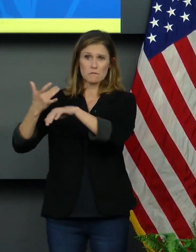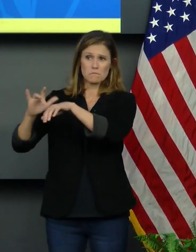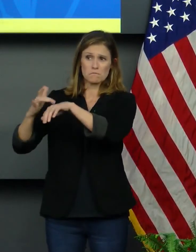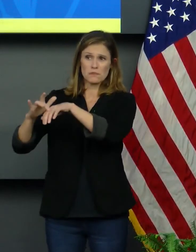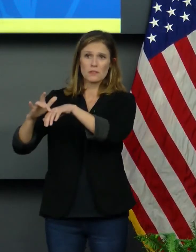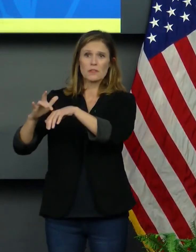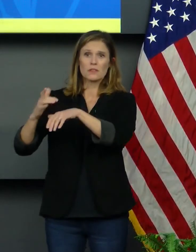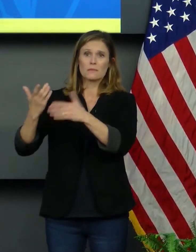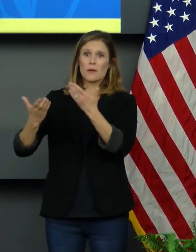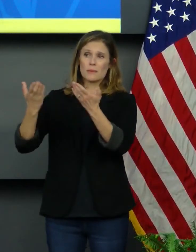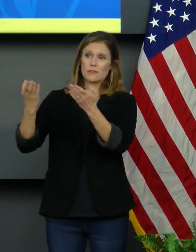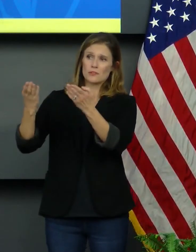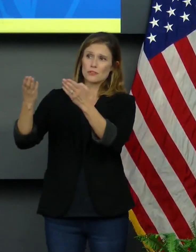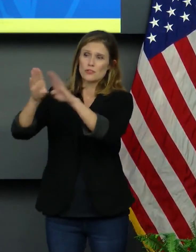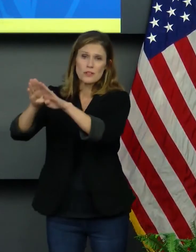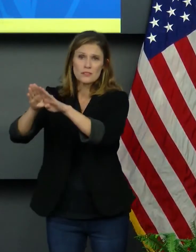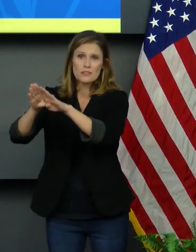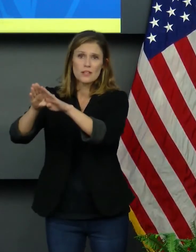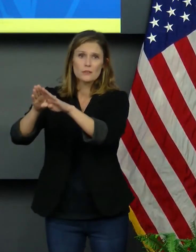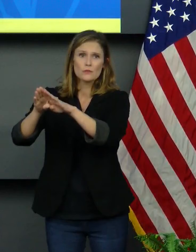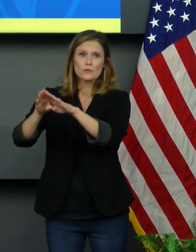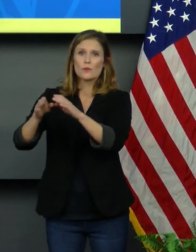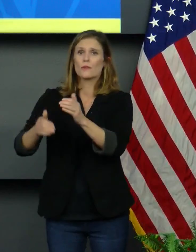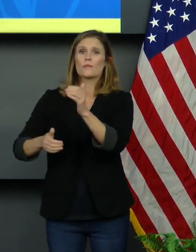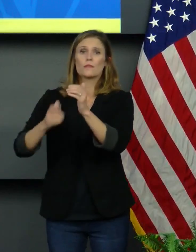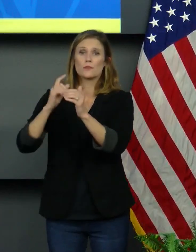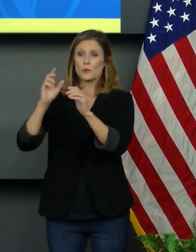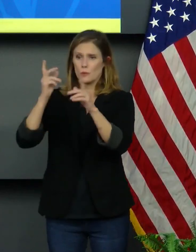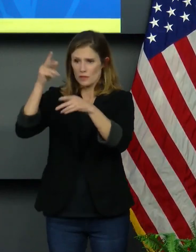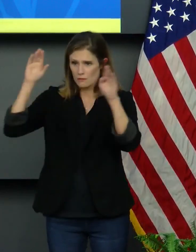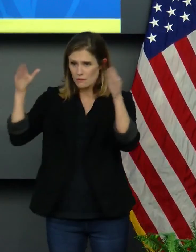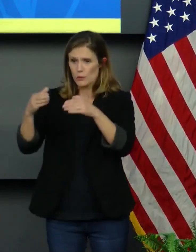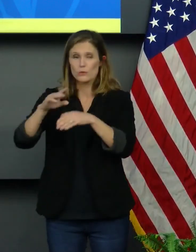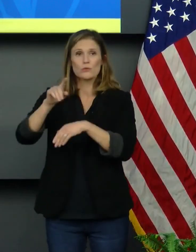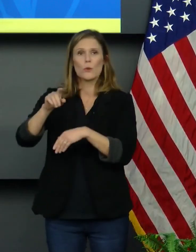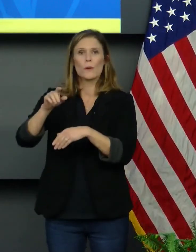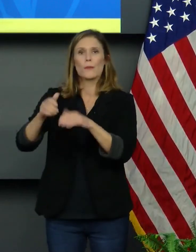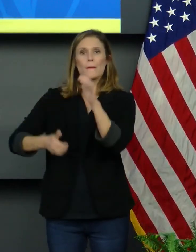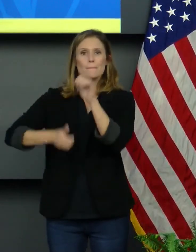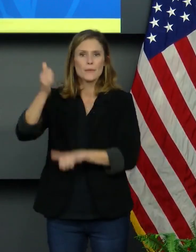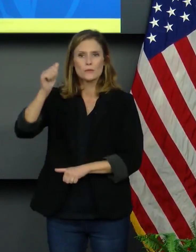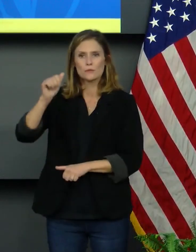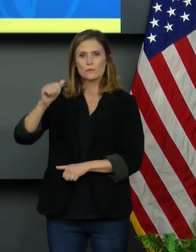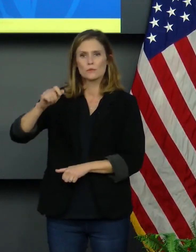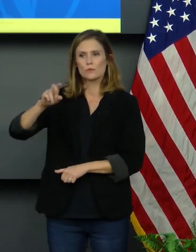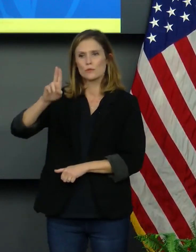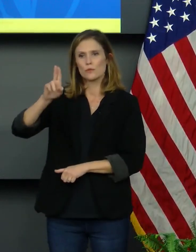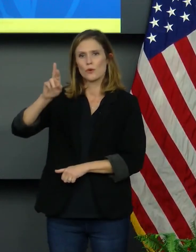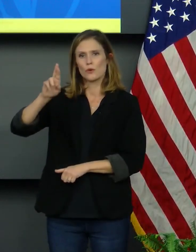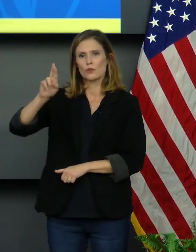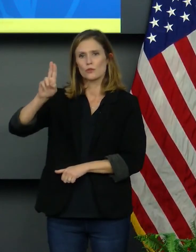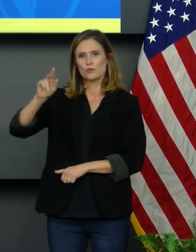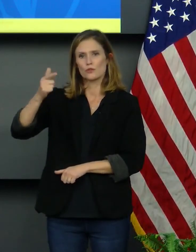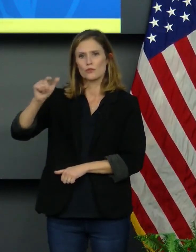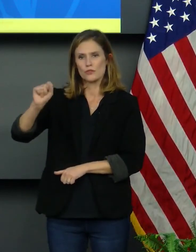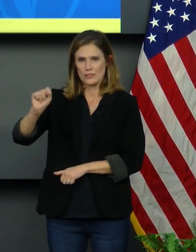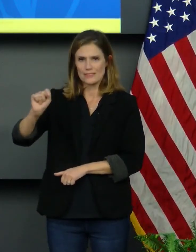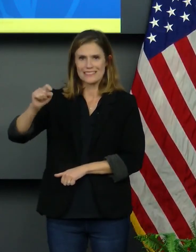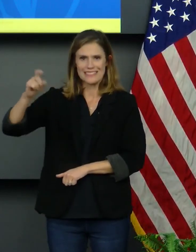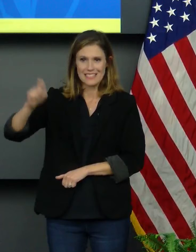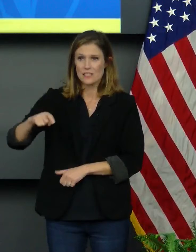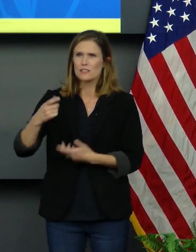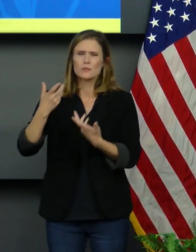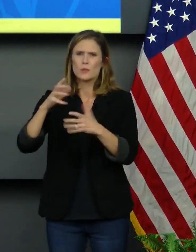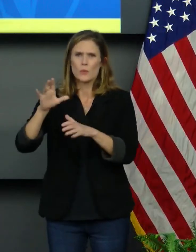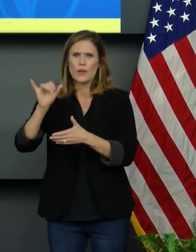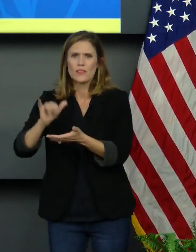have to be shut down to only the most urgent needs of our patients, which is not what we want. We want people to continue to receive their care from